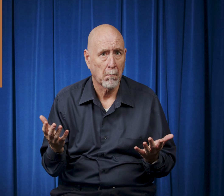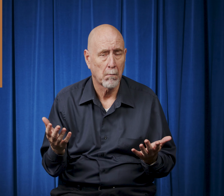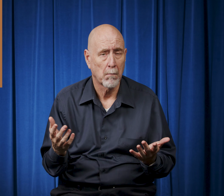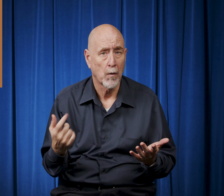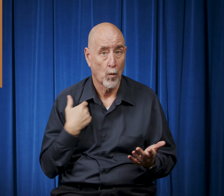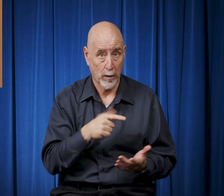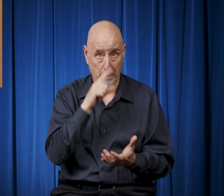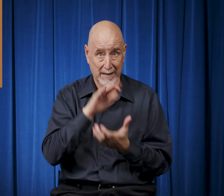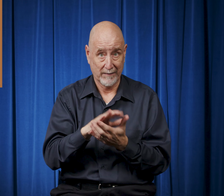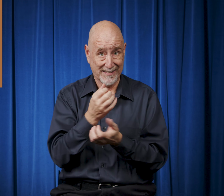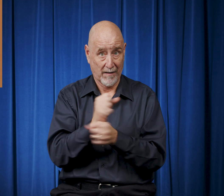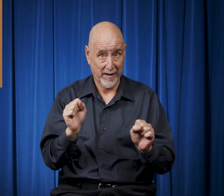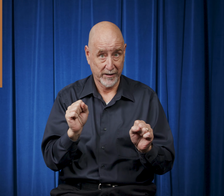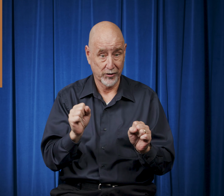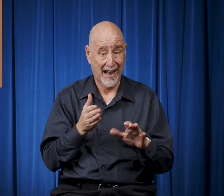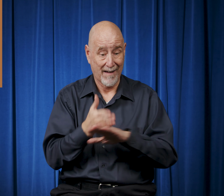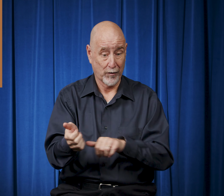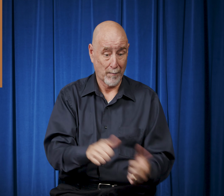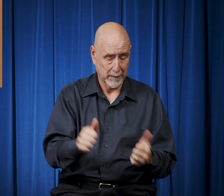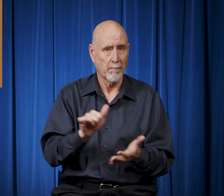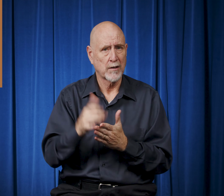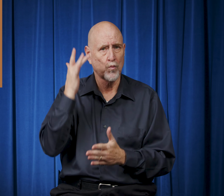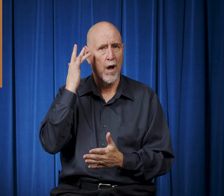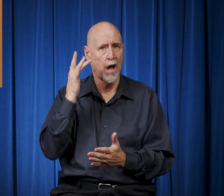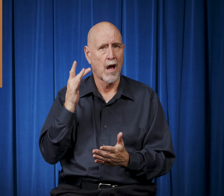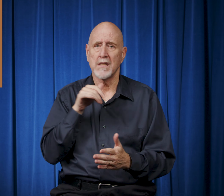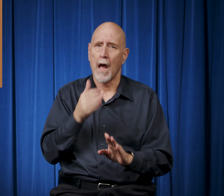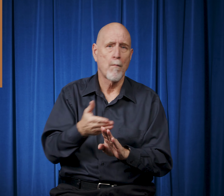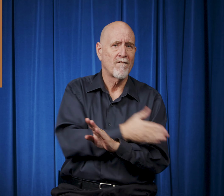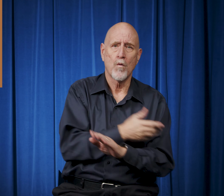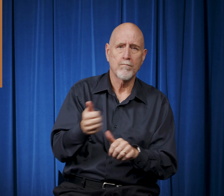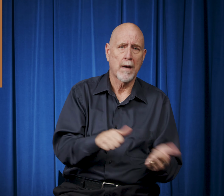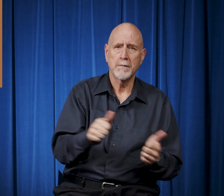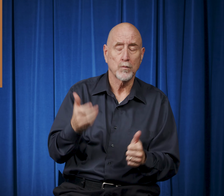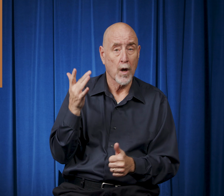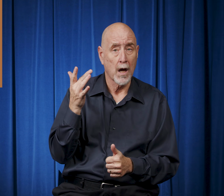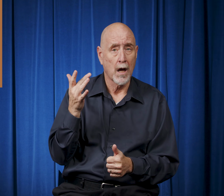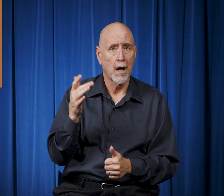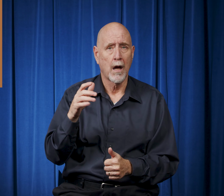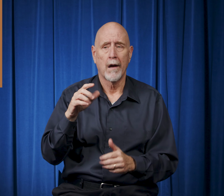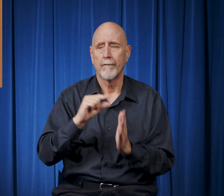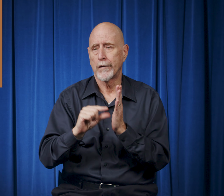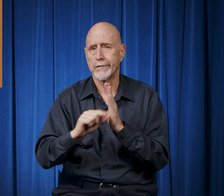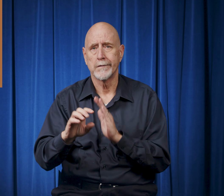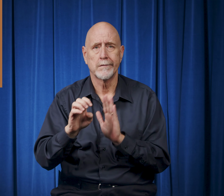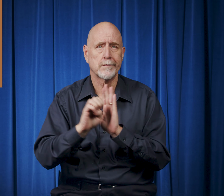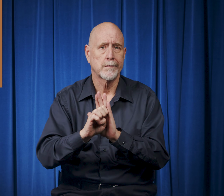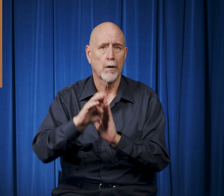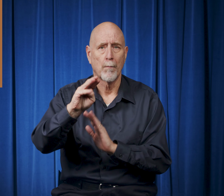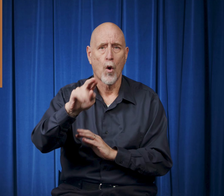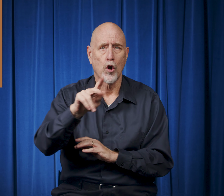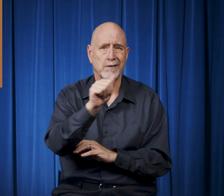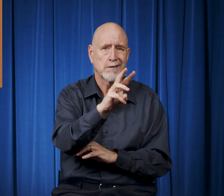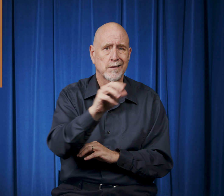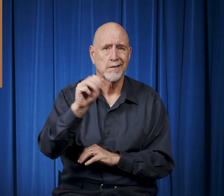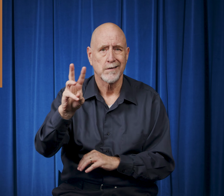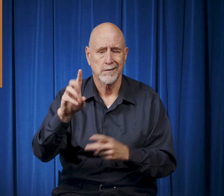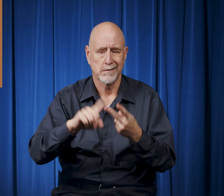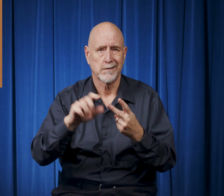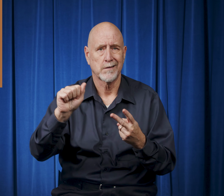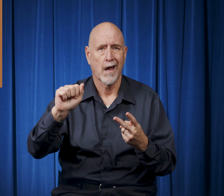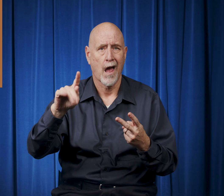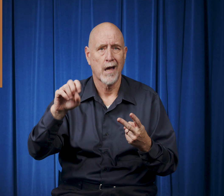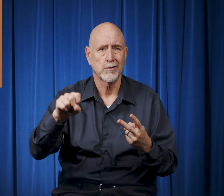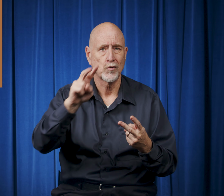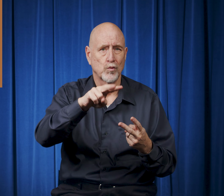believe salvation comes after baptism and not before, because of passages like Mark 16, 16, and Acts